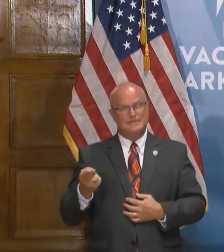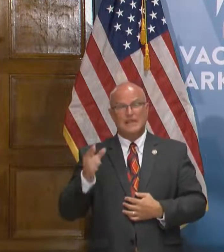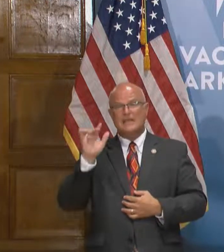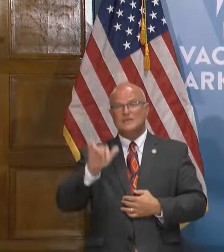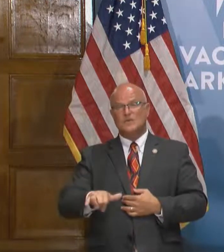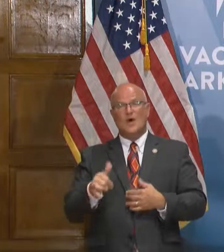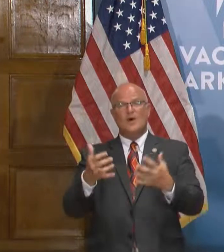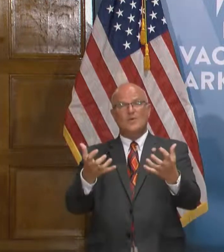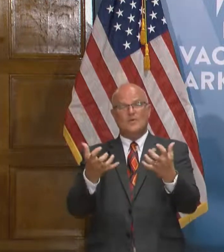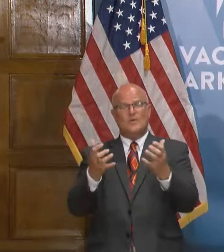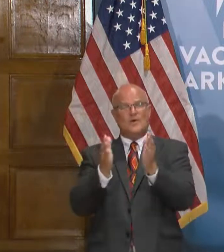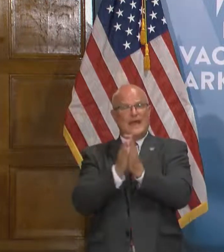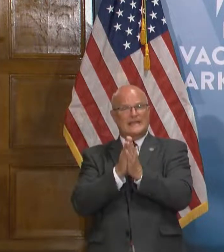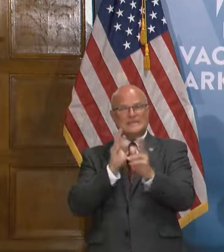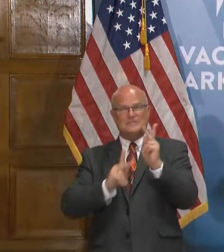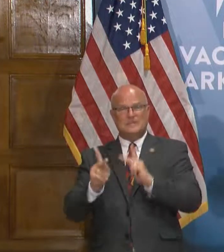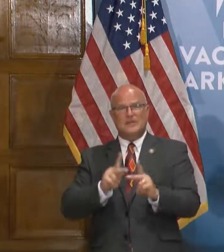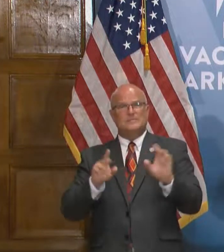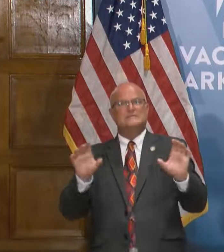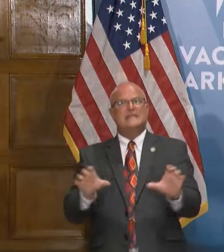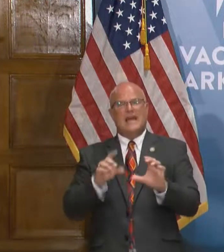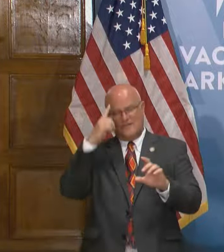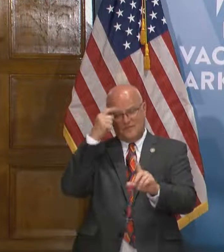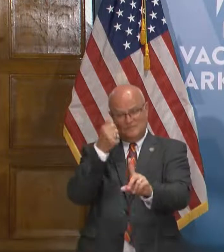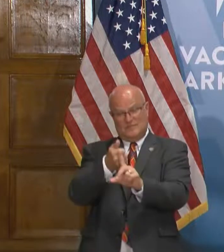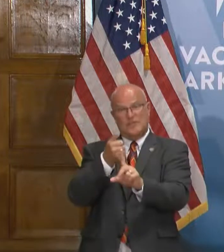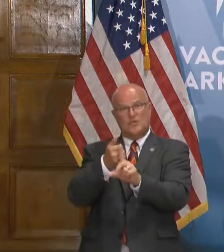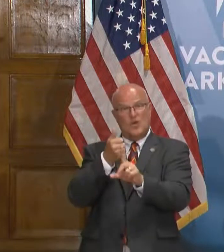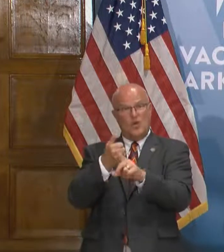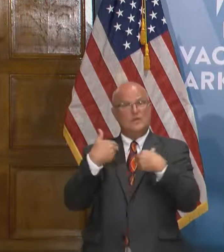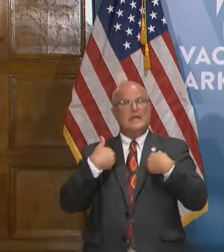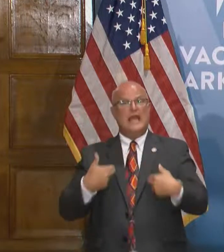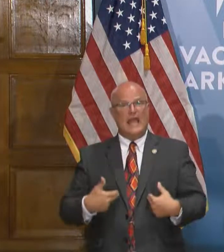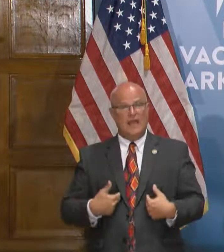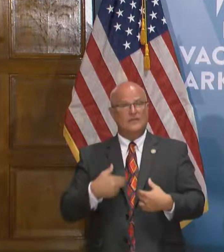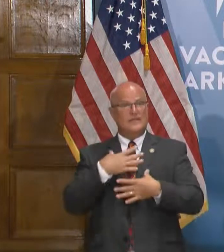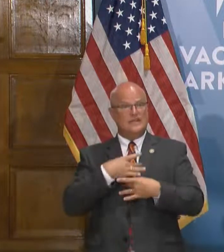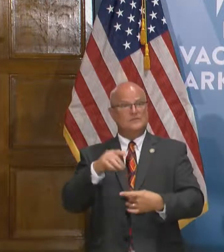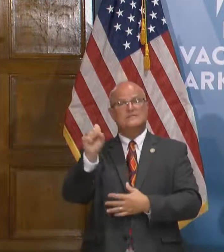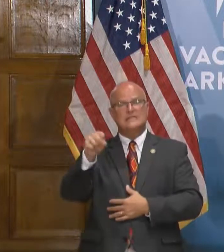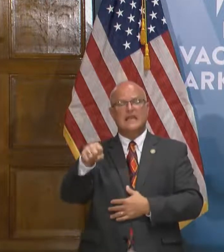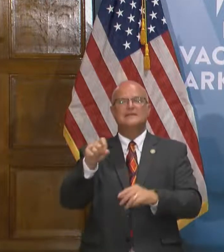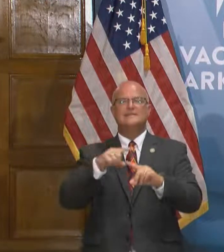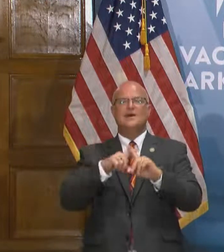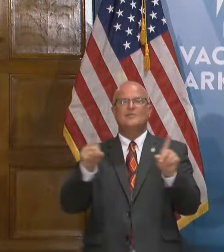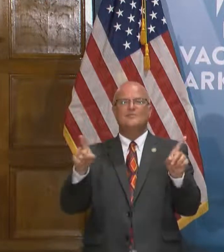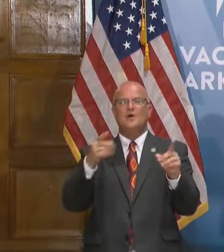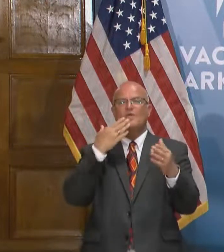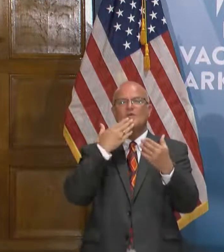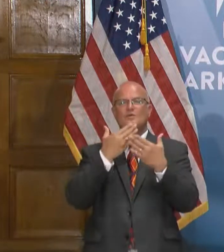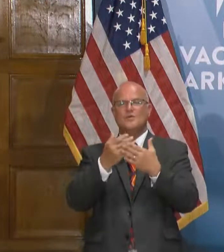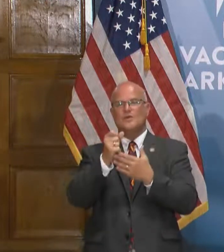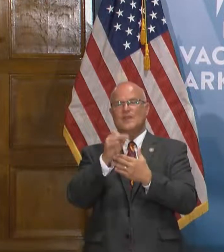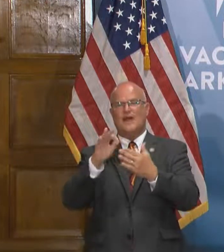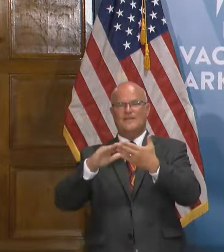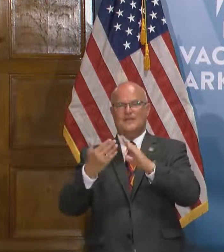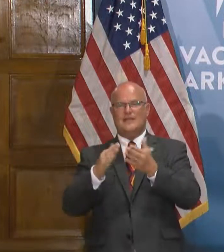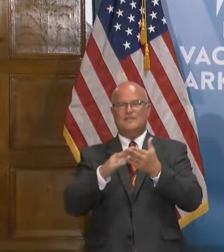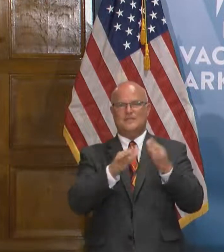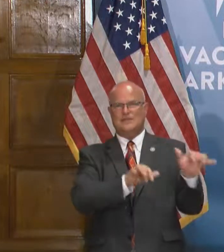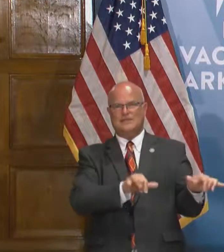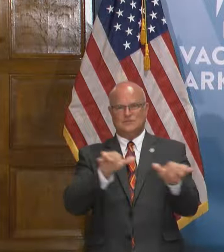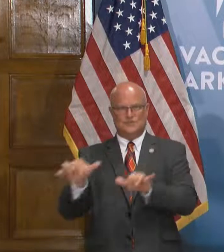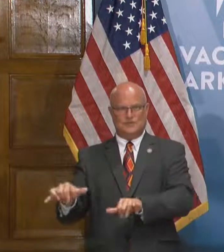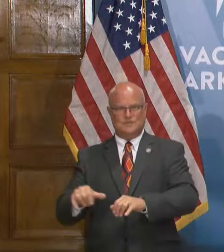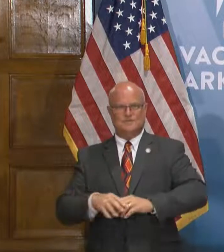we're asking everybody to do, is to act for their own health interests, but also for the good of the community.